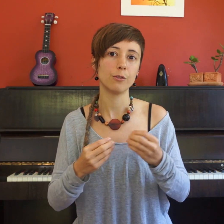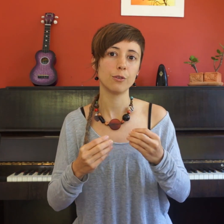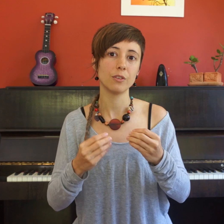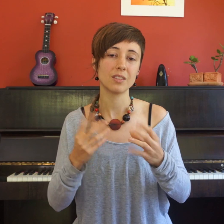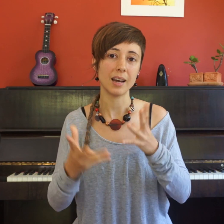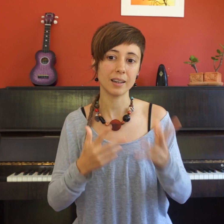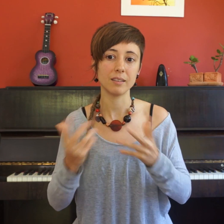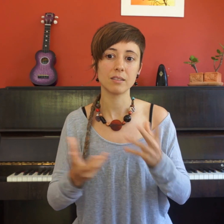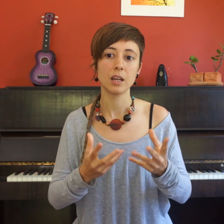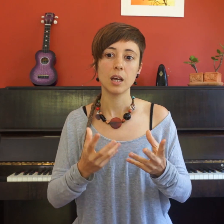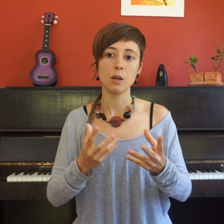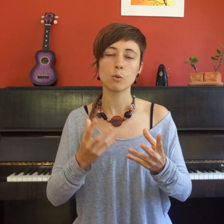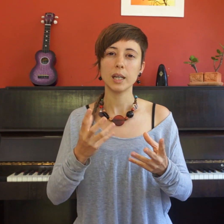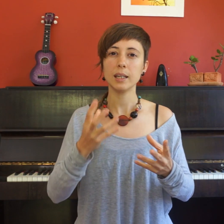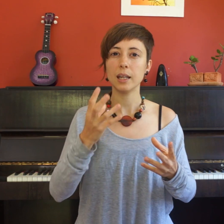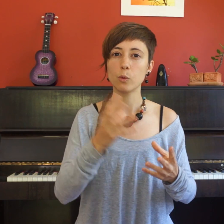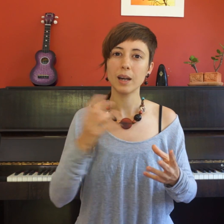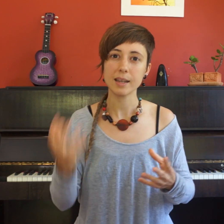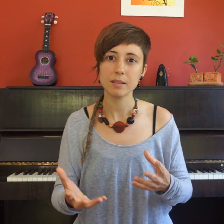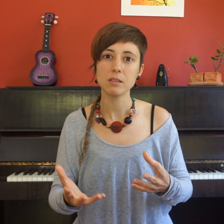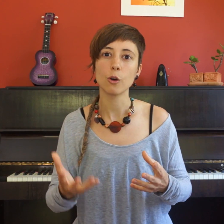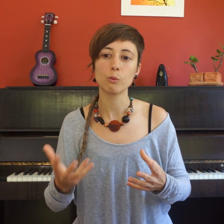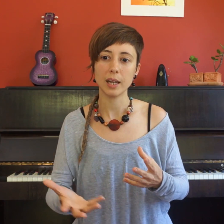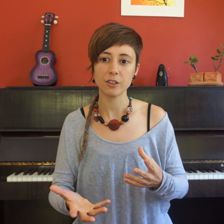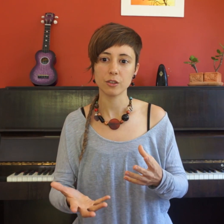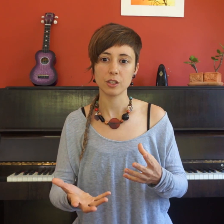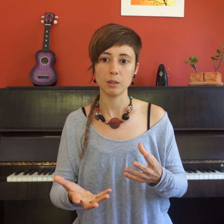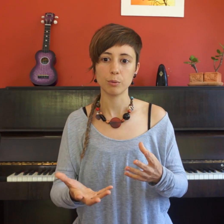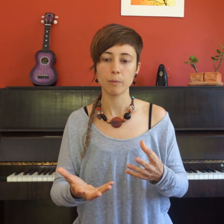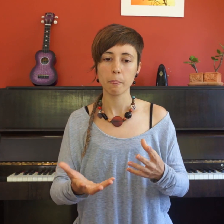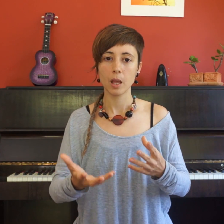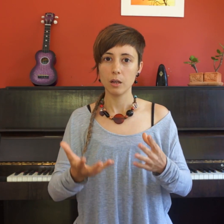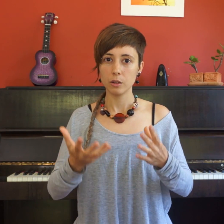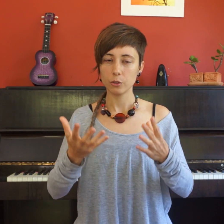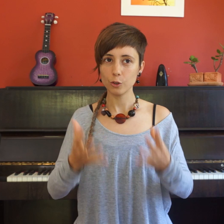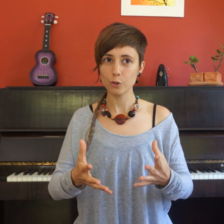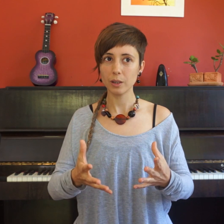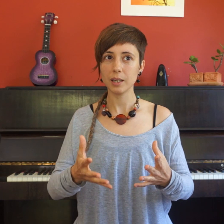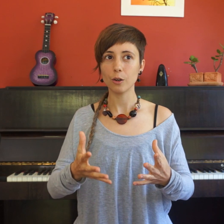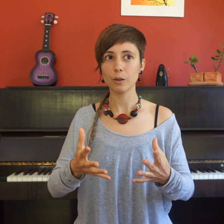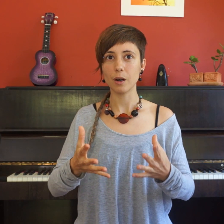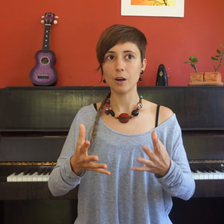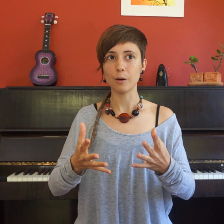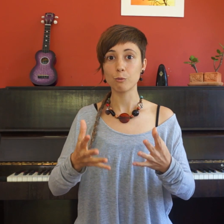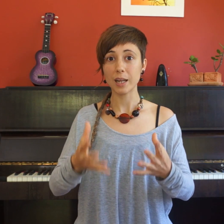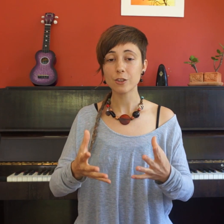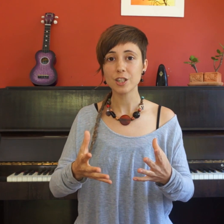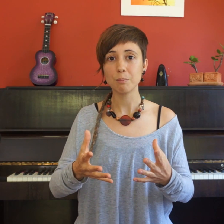of signs really equalizes our relationship. So usually a relationship